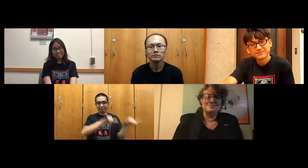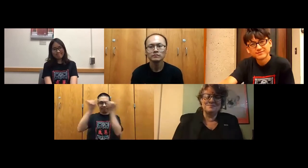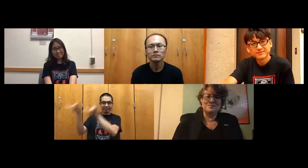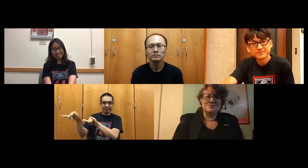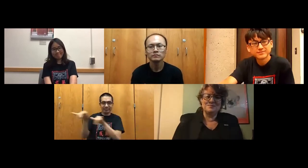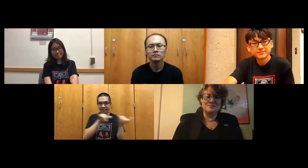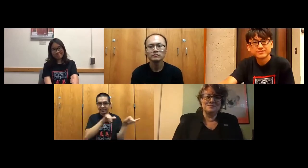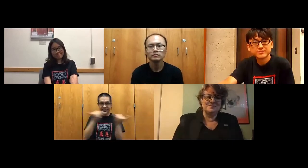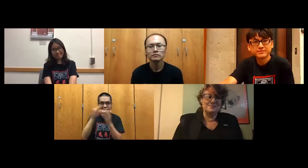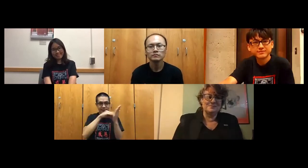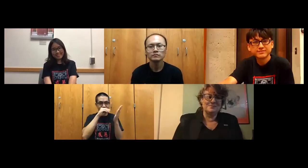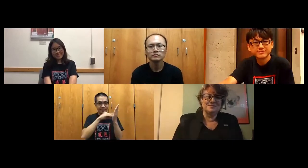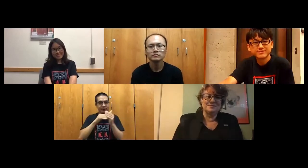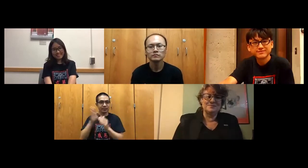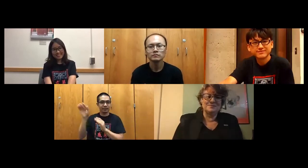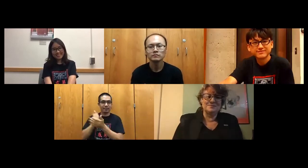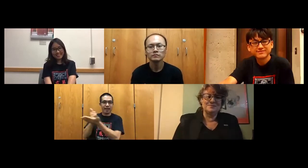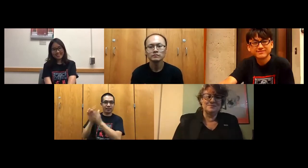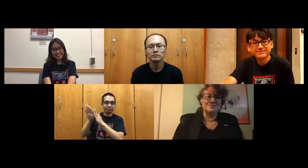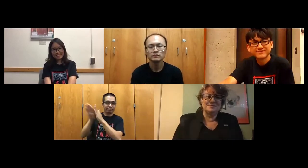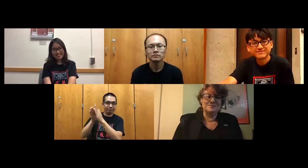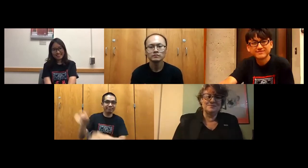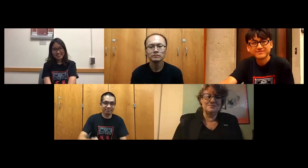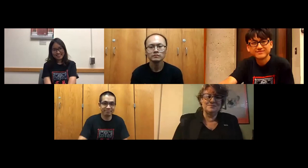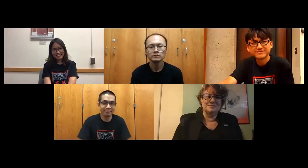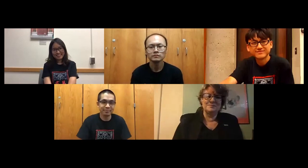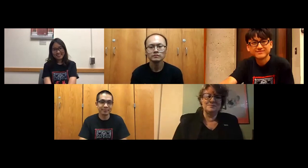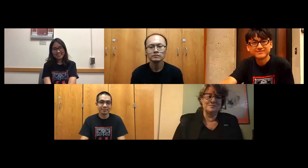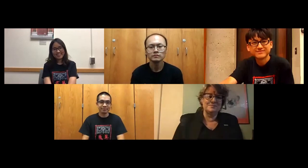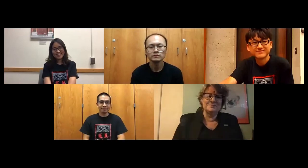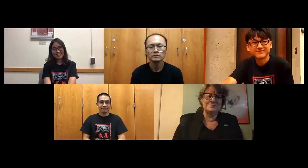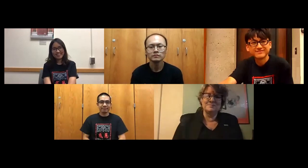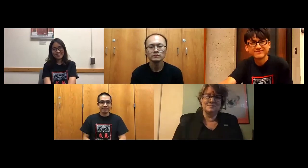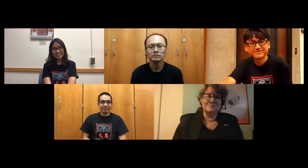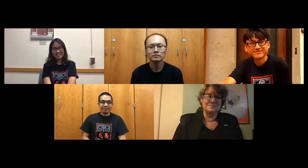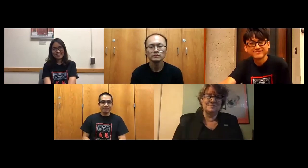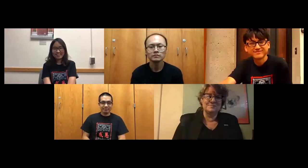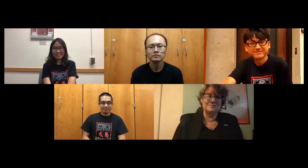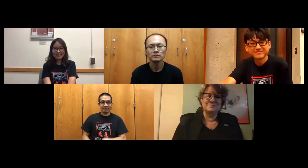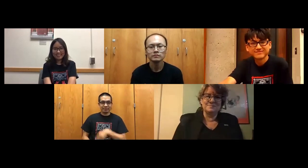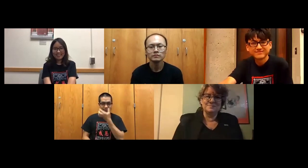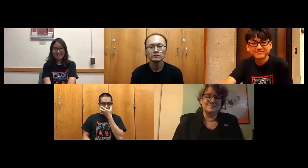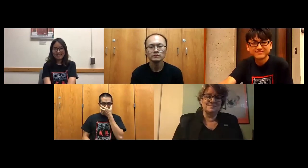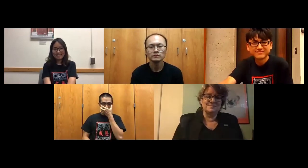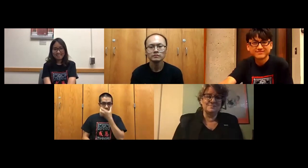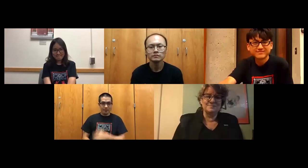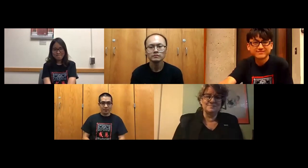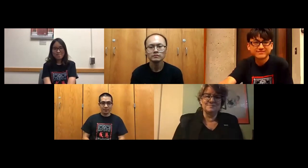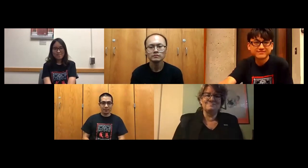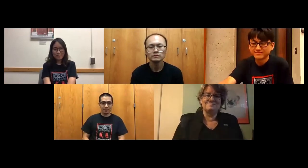language. So I think that we can take this home and do the same thing in China, because ASL and CSL are similar enough to where